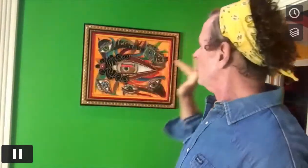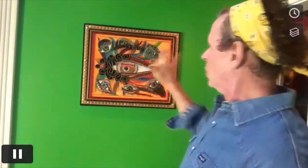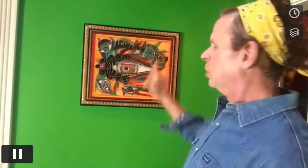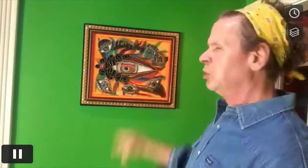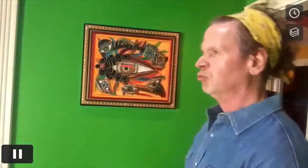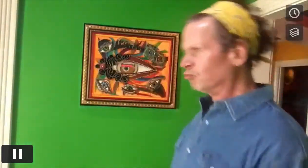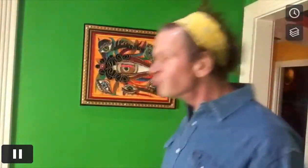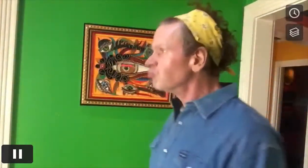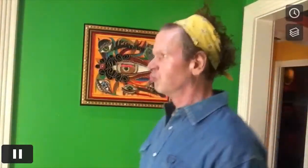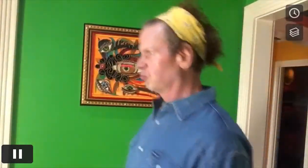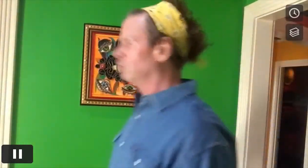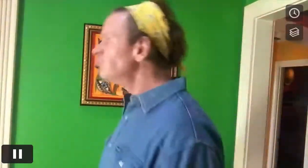eyes. Oof.